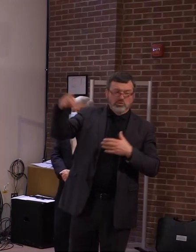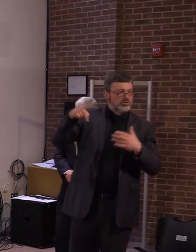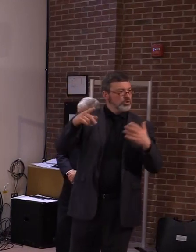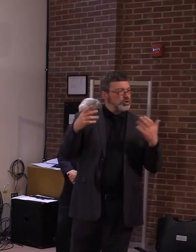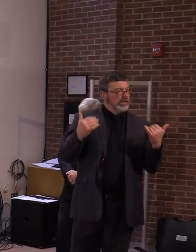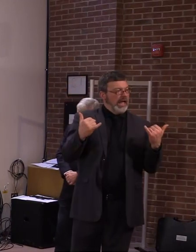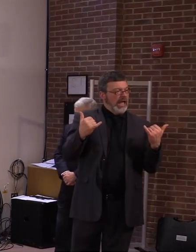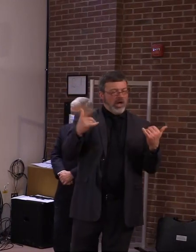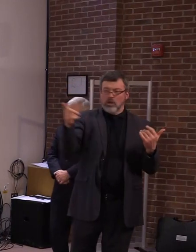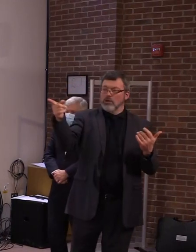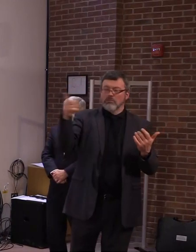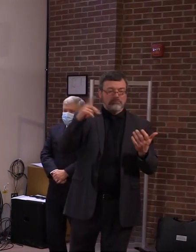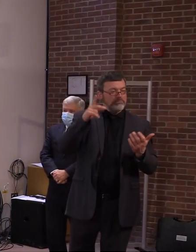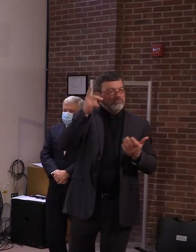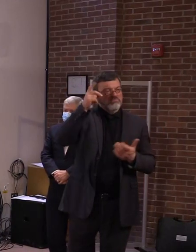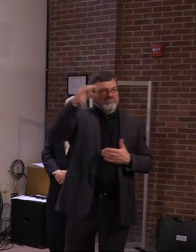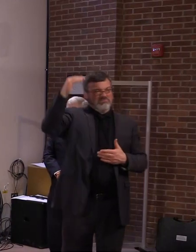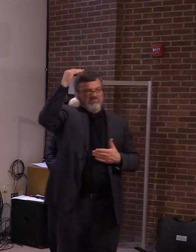Levine has that.